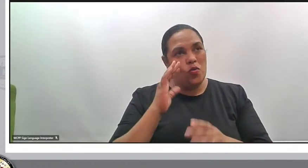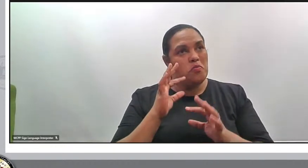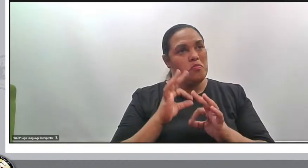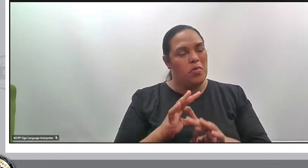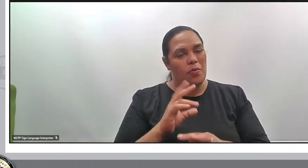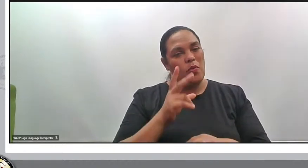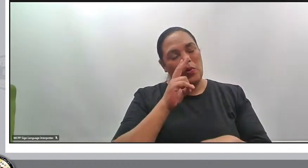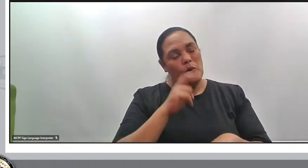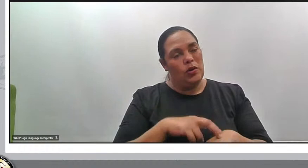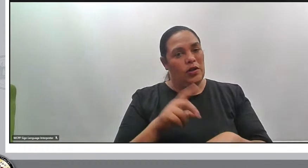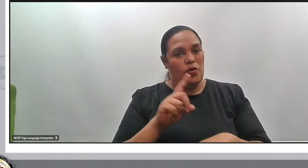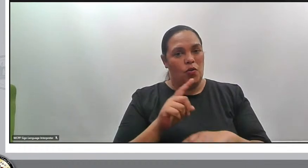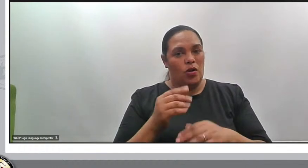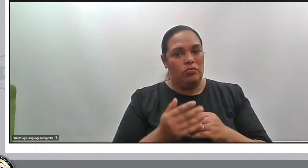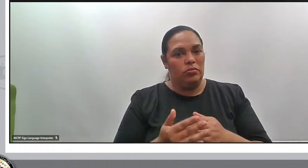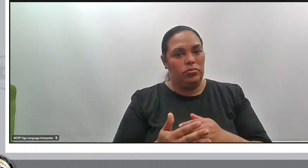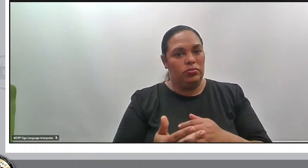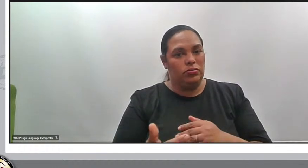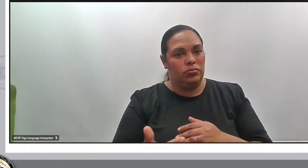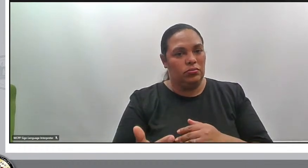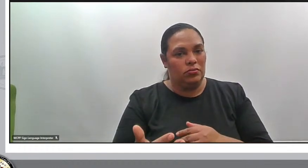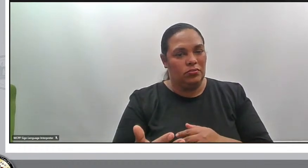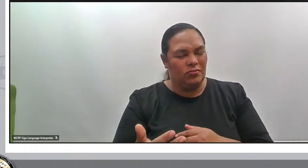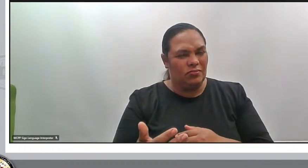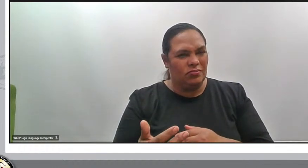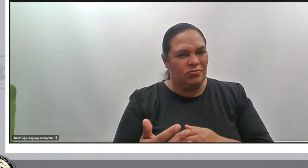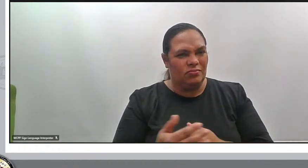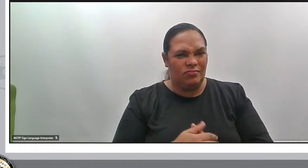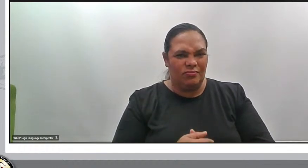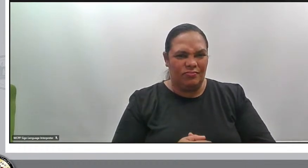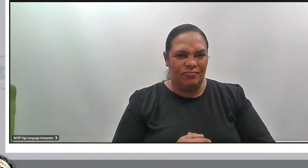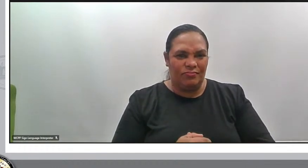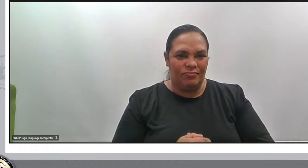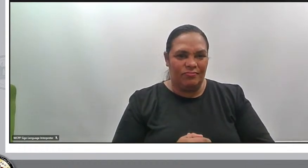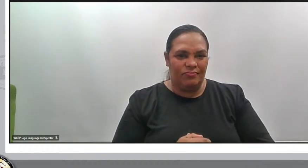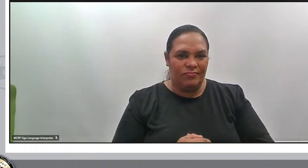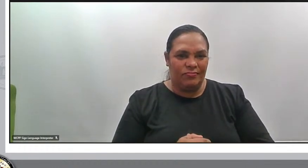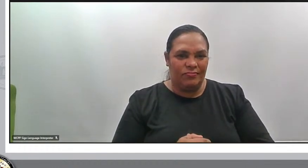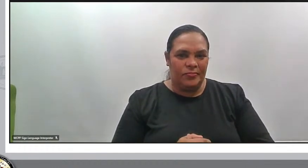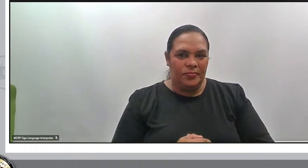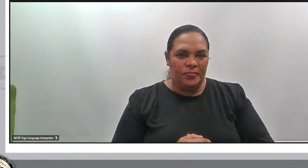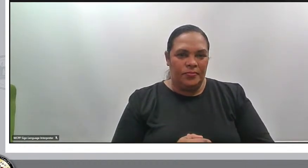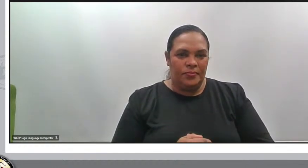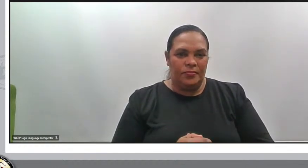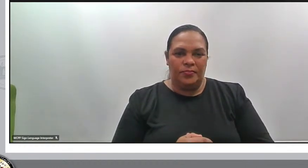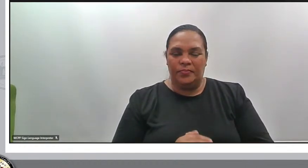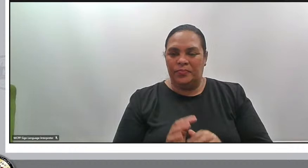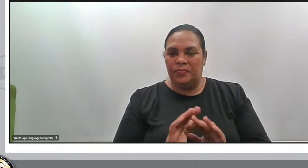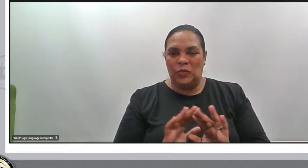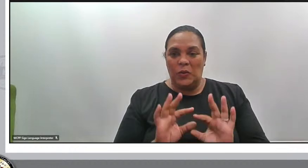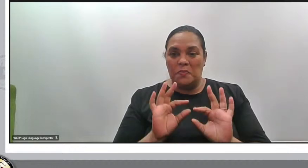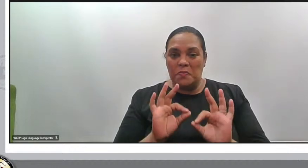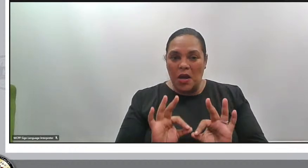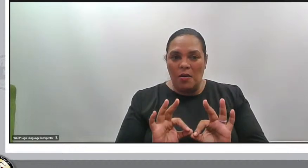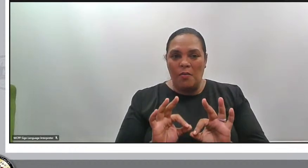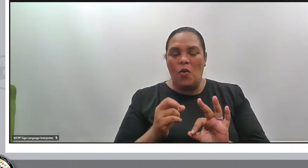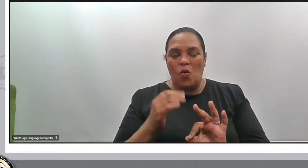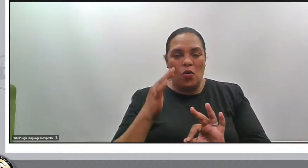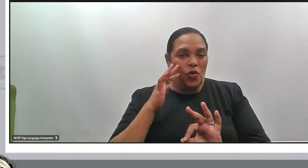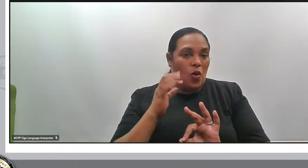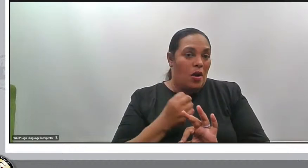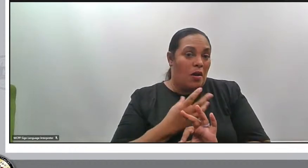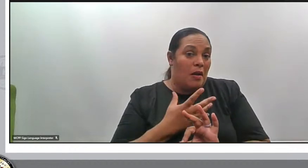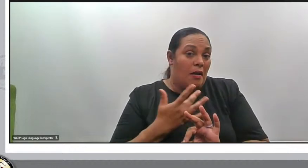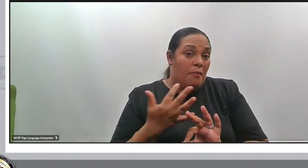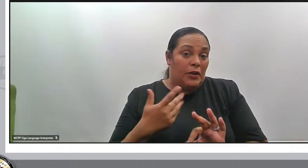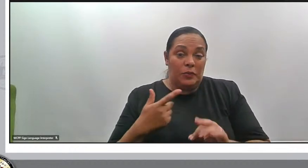need going forward. You understand at times that you may not be precise and be direct in terms of knowing how much are we going